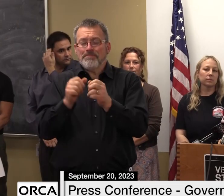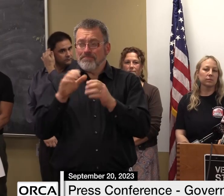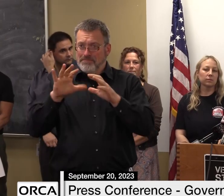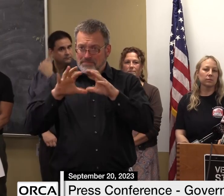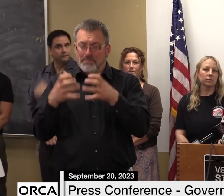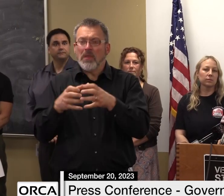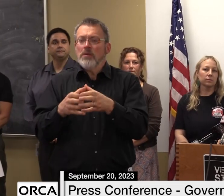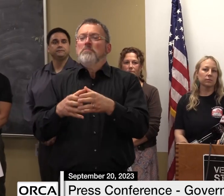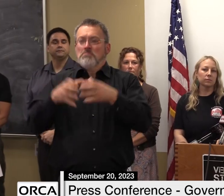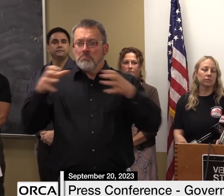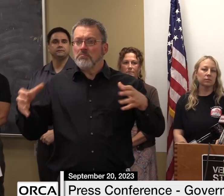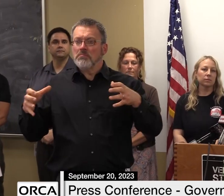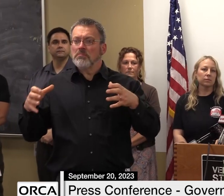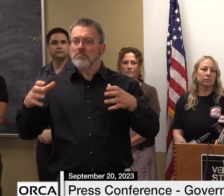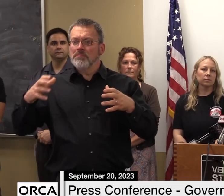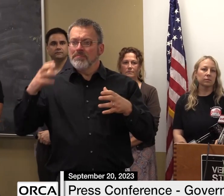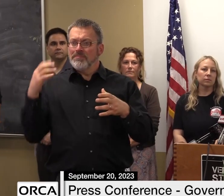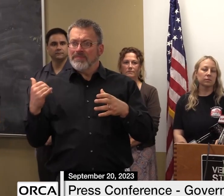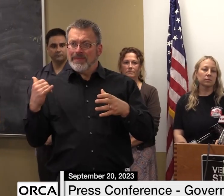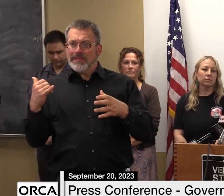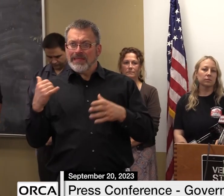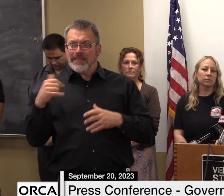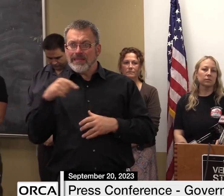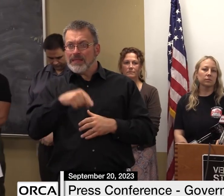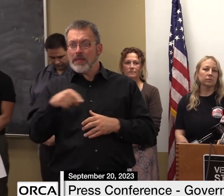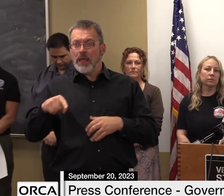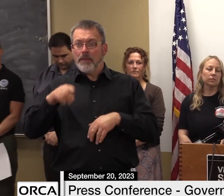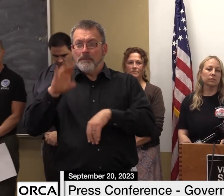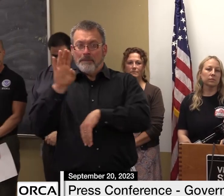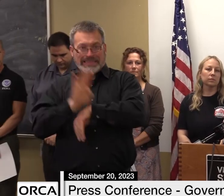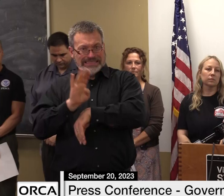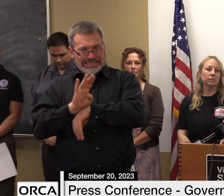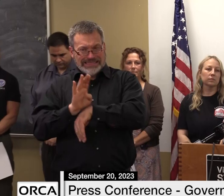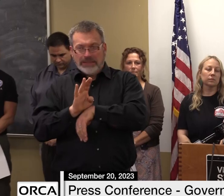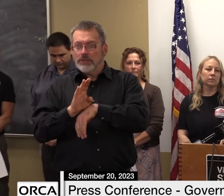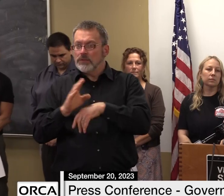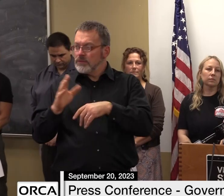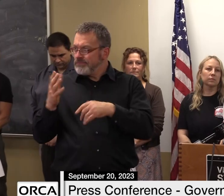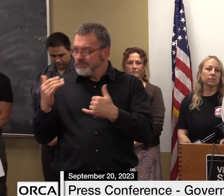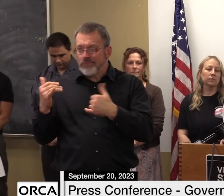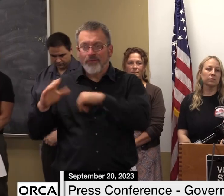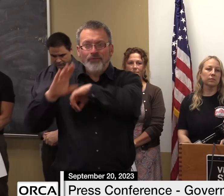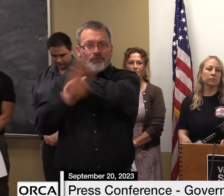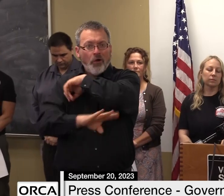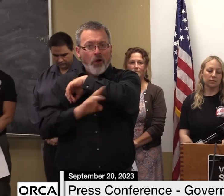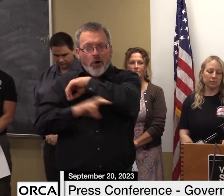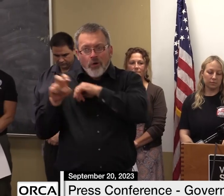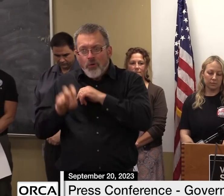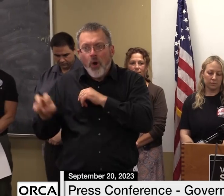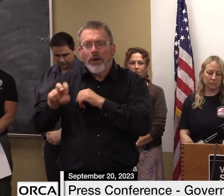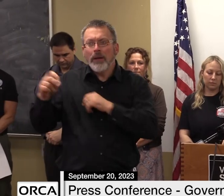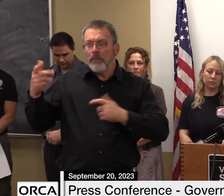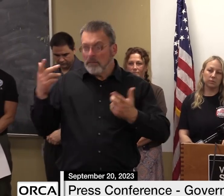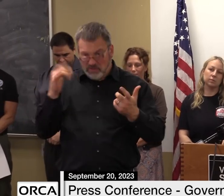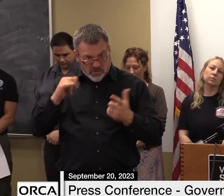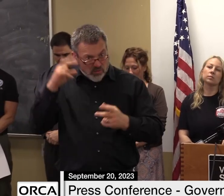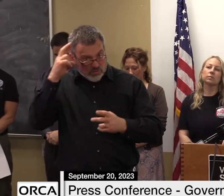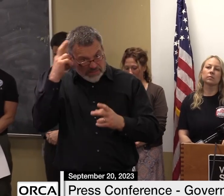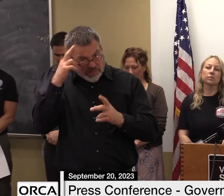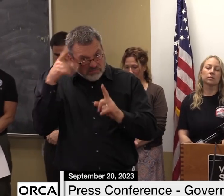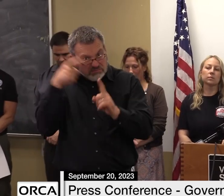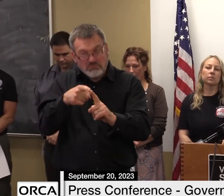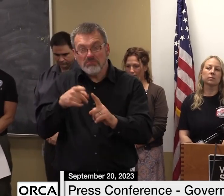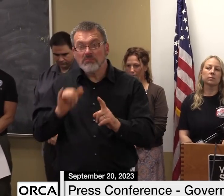a lot of businesses getting ready to welcome an influx of visitors? Well, we have a variety of businesses. Some